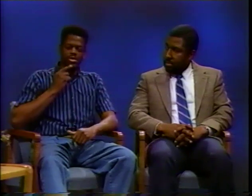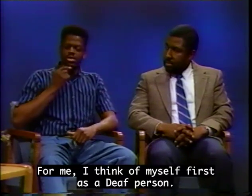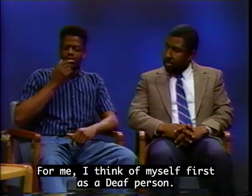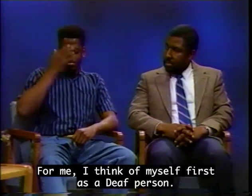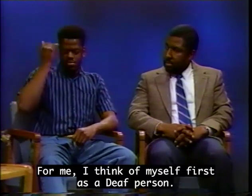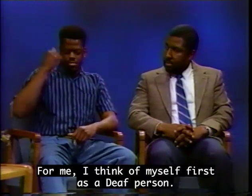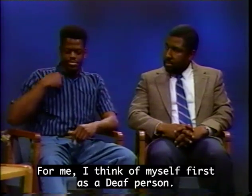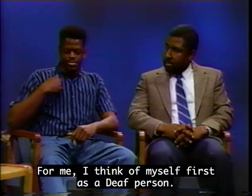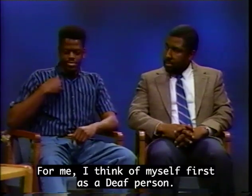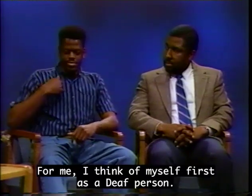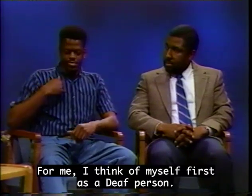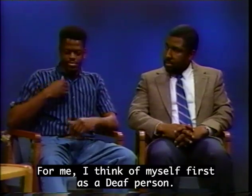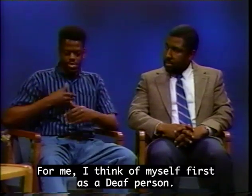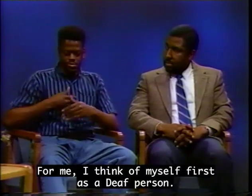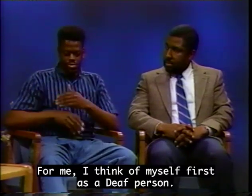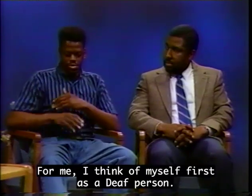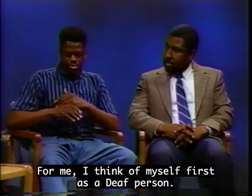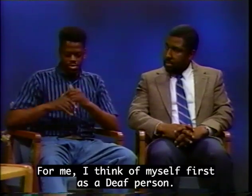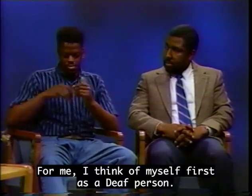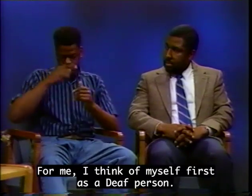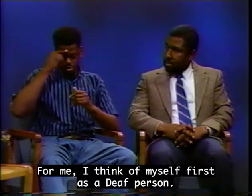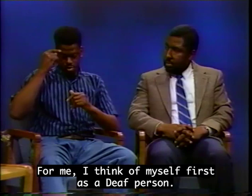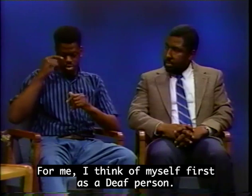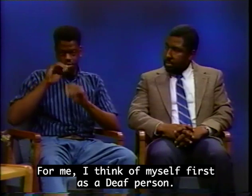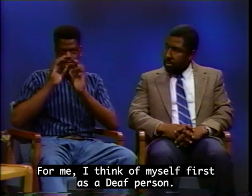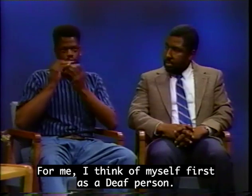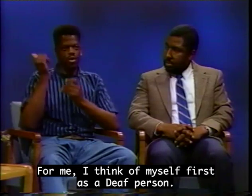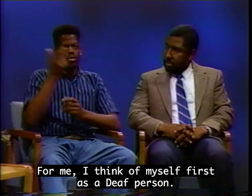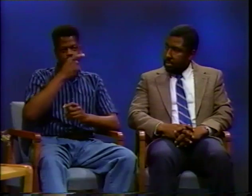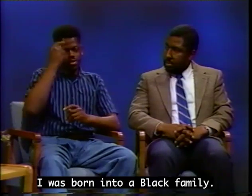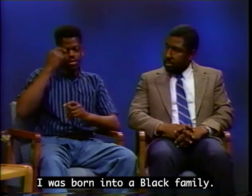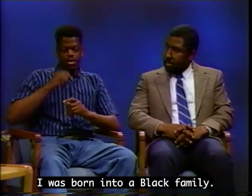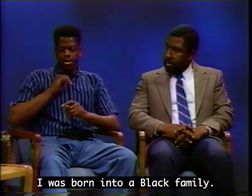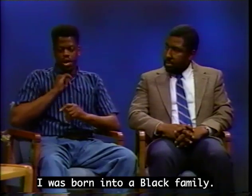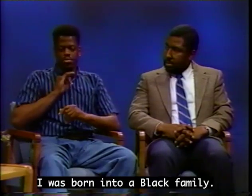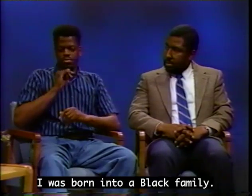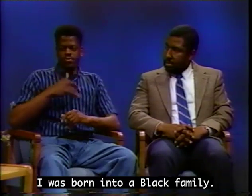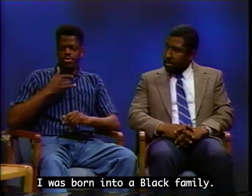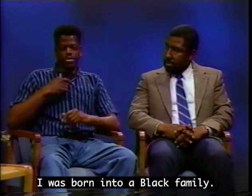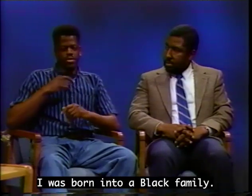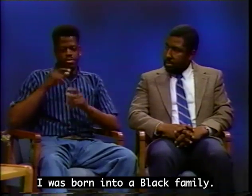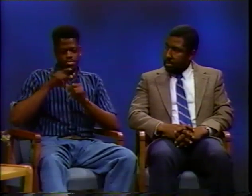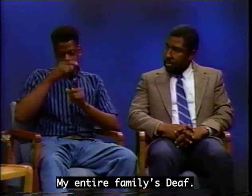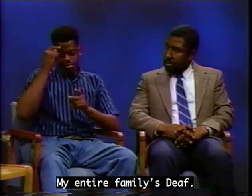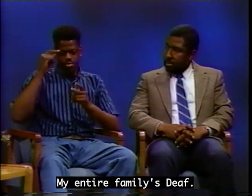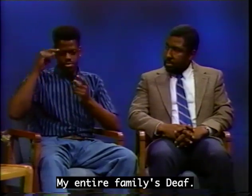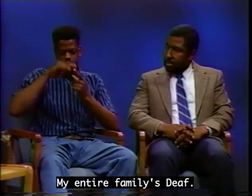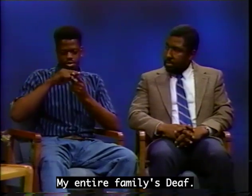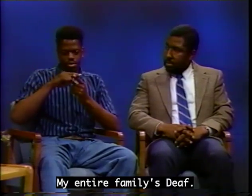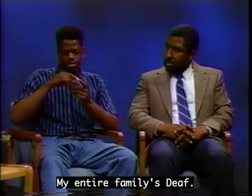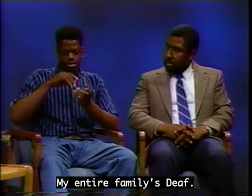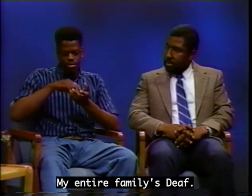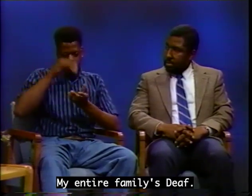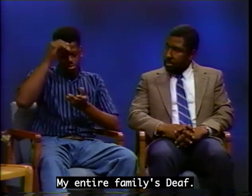For me, I think of myself first as a deaf person. I was born into a black family. My entire family's